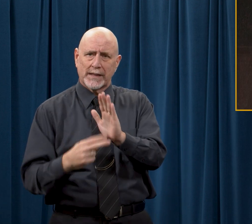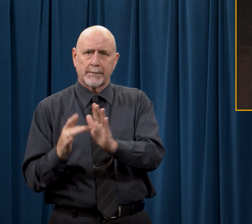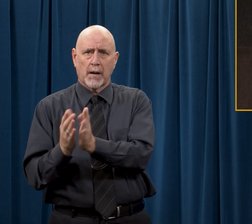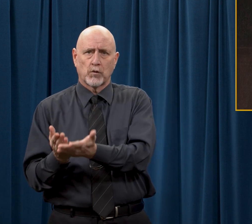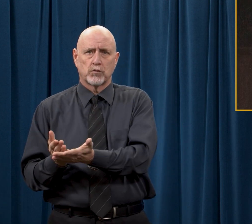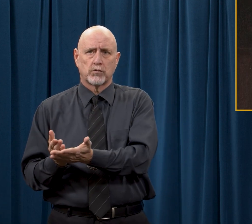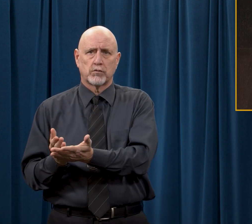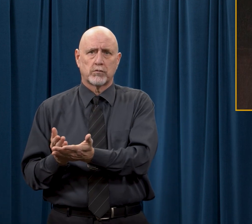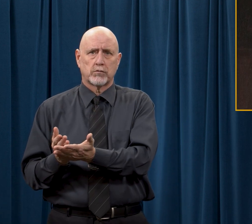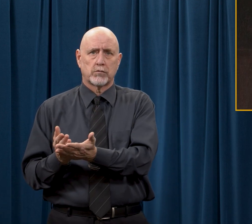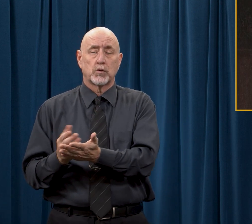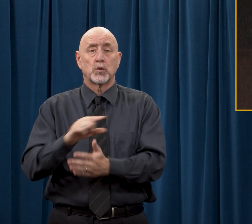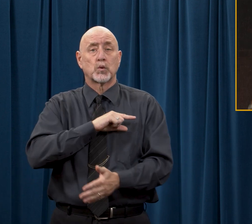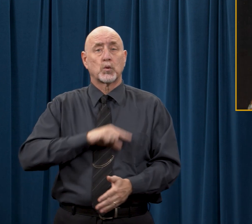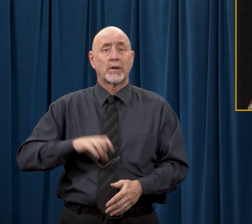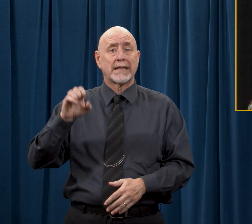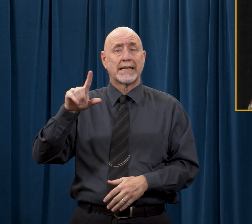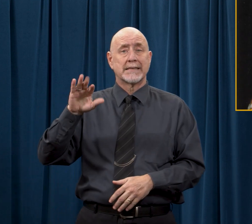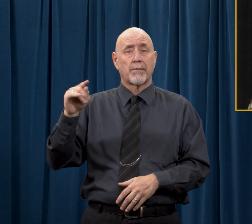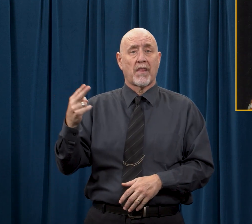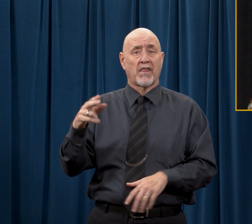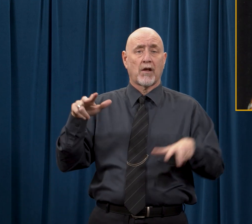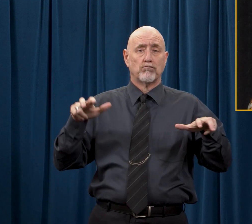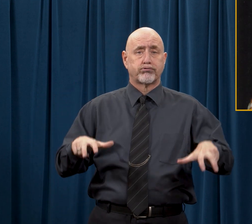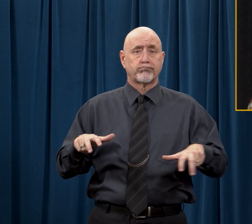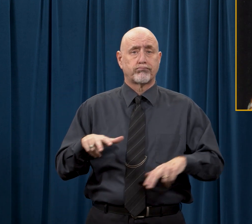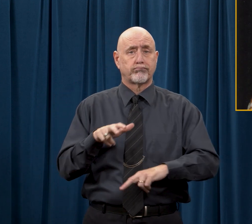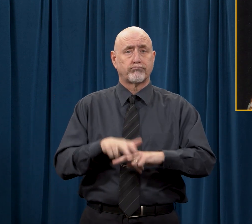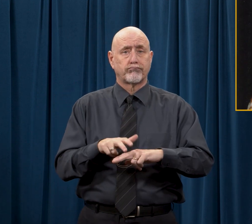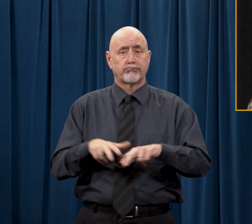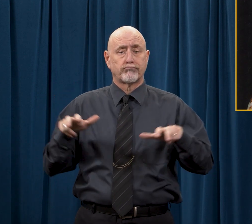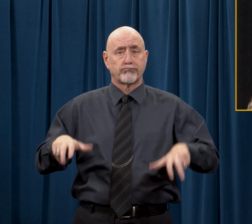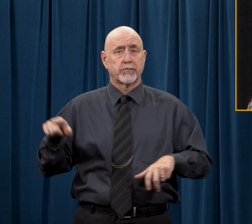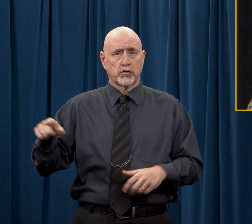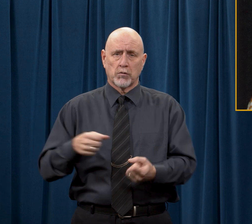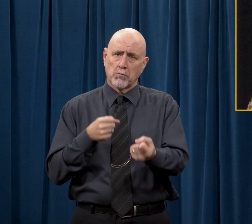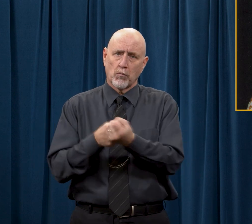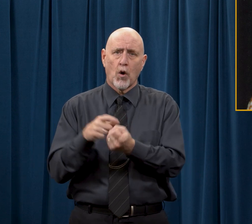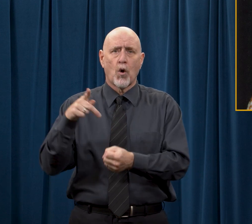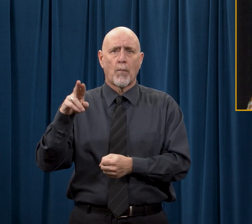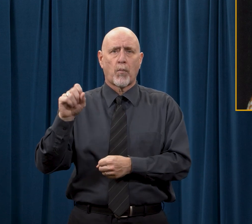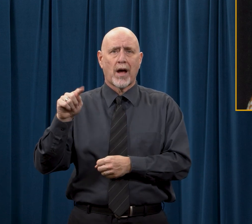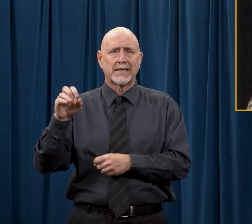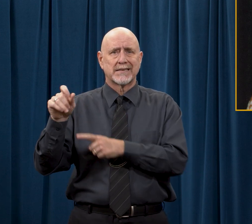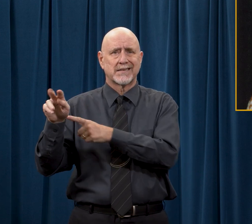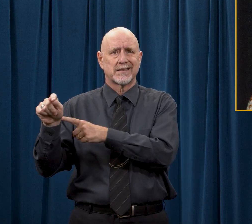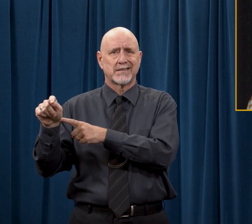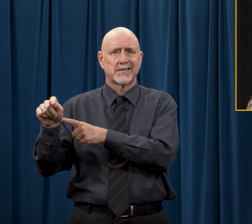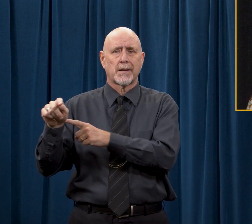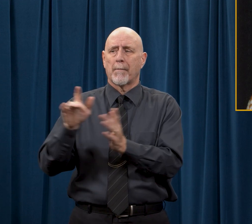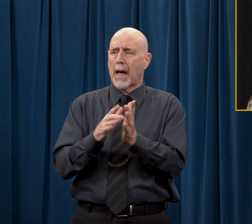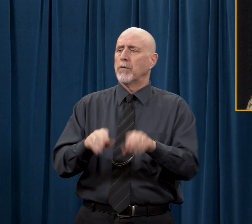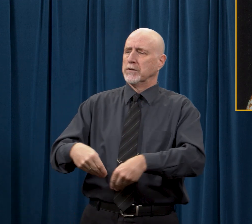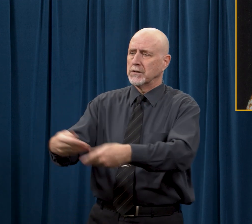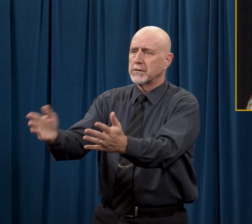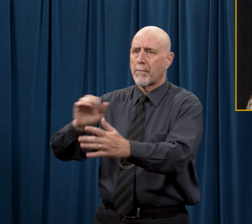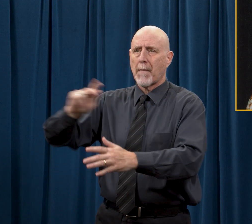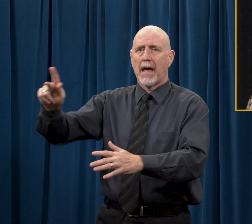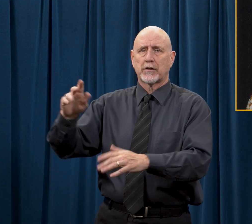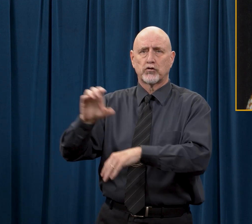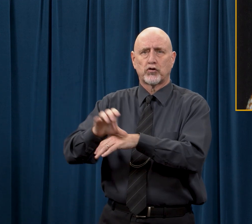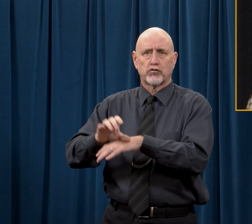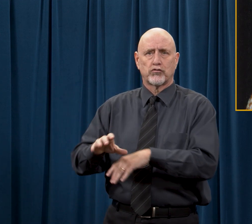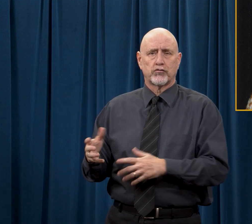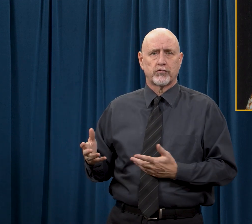the reading of the Bible. When Queen Elizabeth was on the throne, she was pro-Protestant and put the Bibles